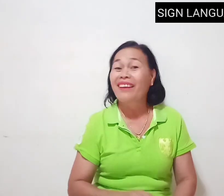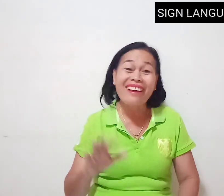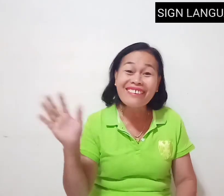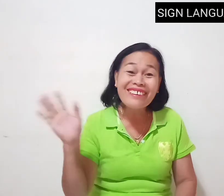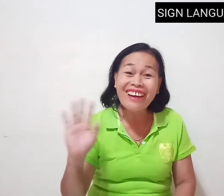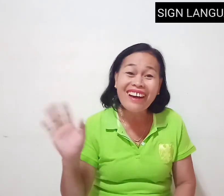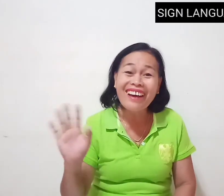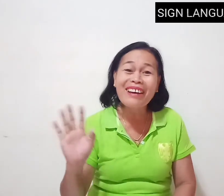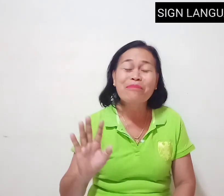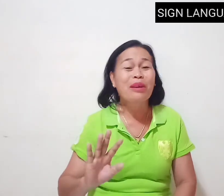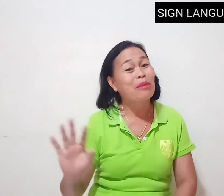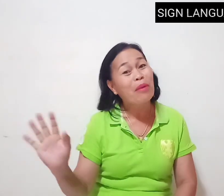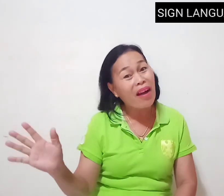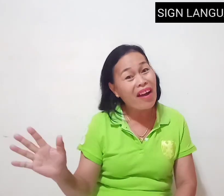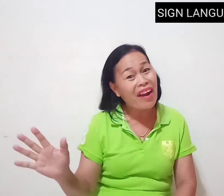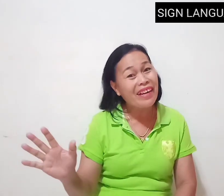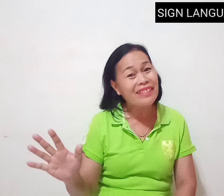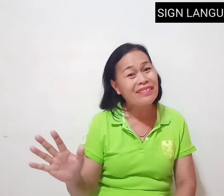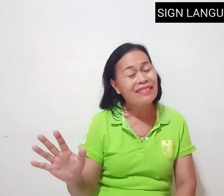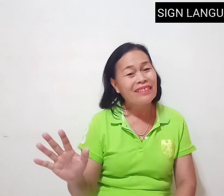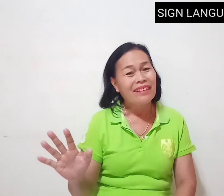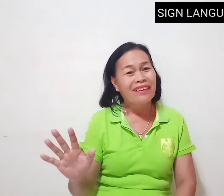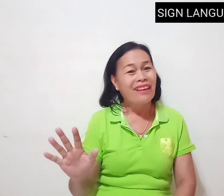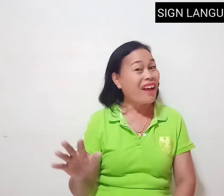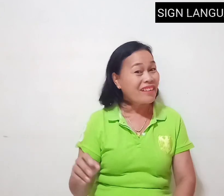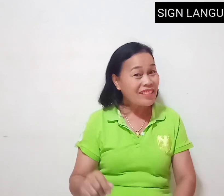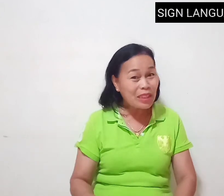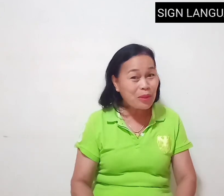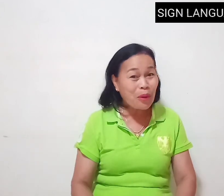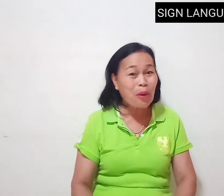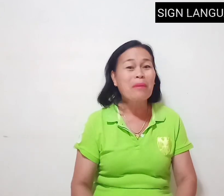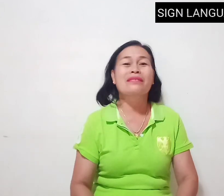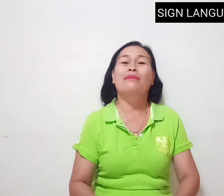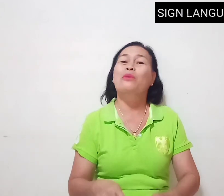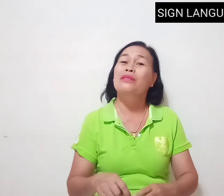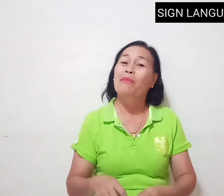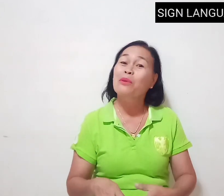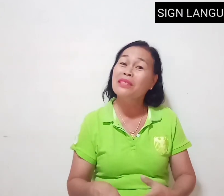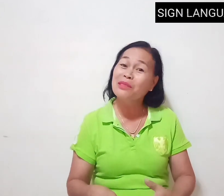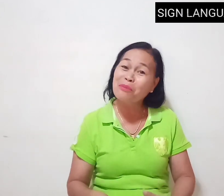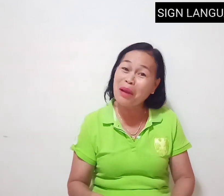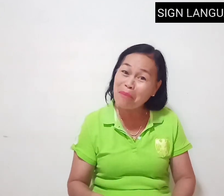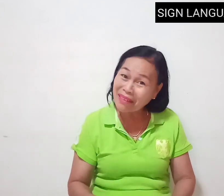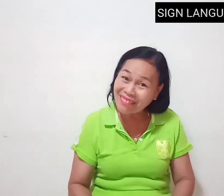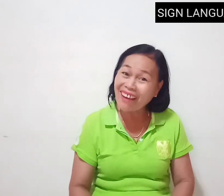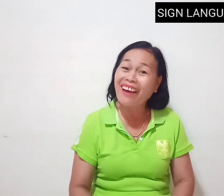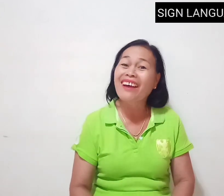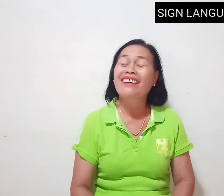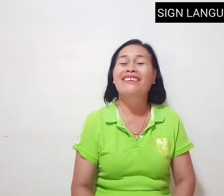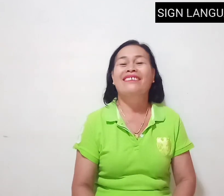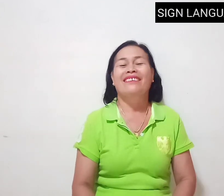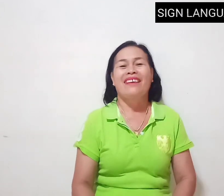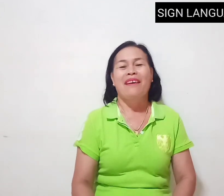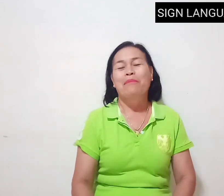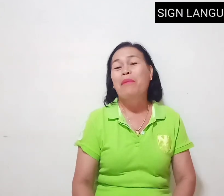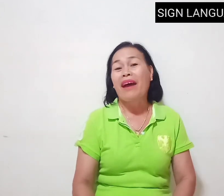mga langga, mga Mars, naanasad ko, magsamok-samok sa inyong mga mata.